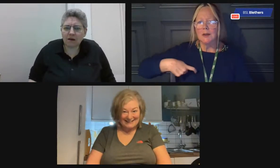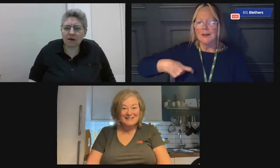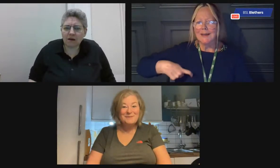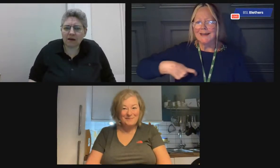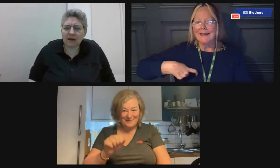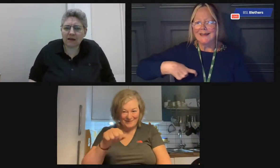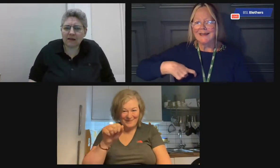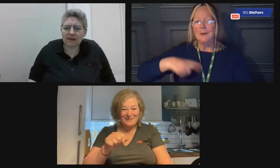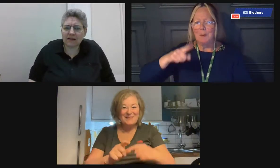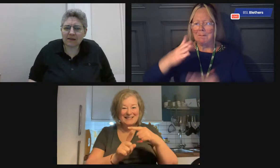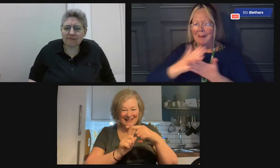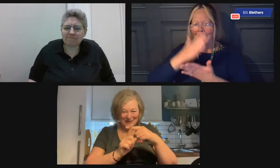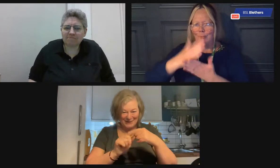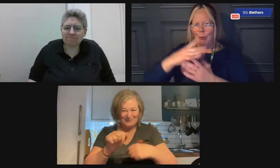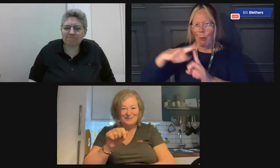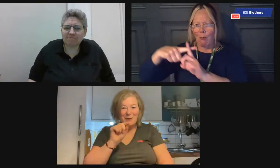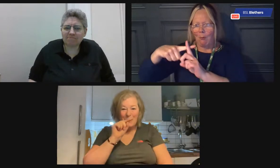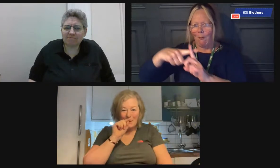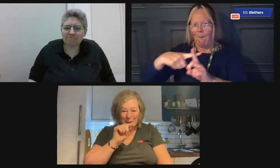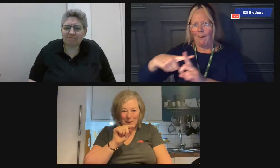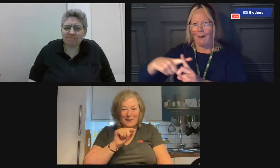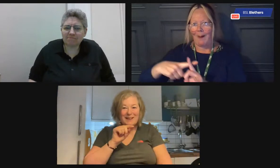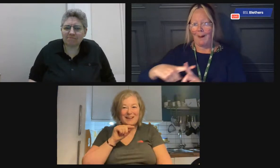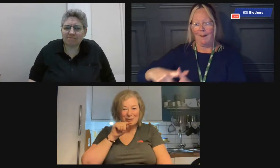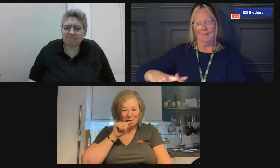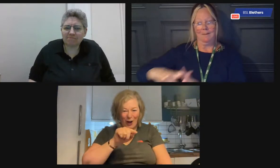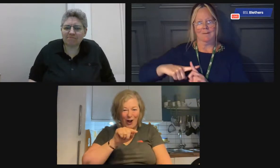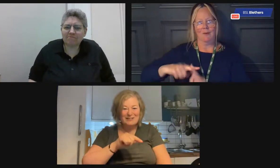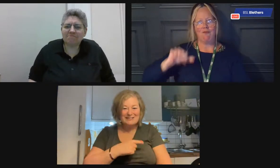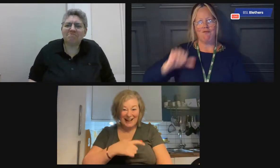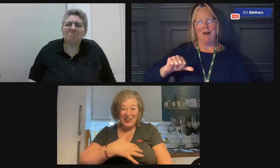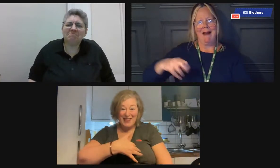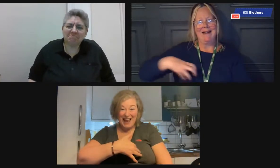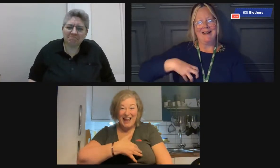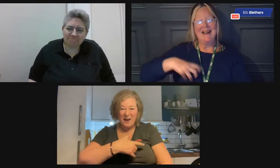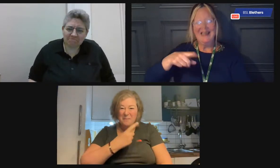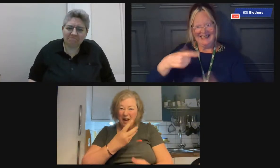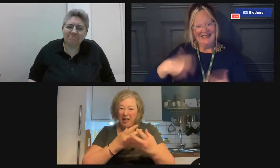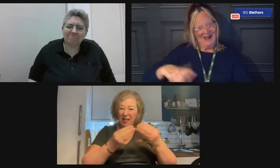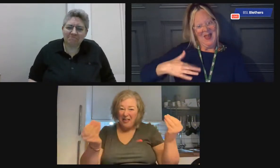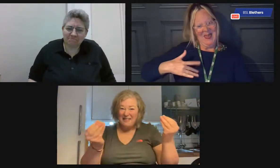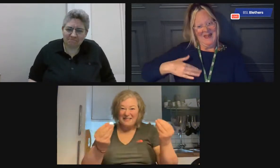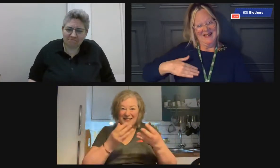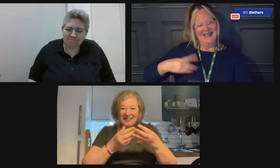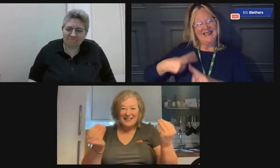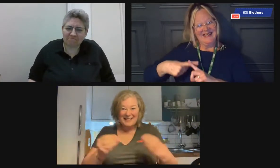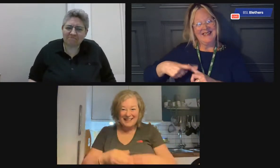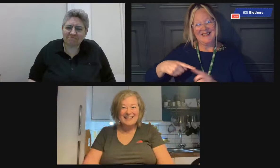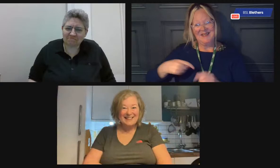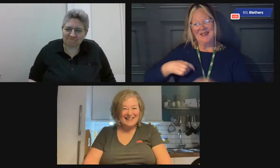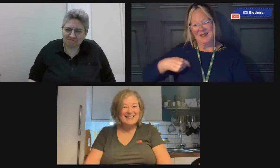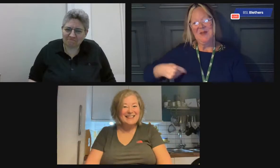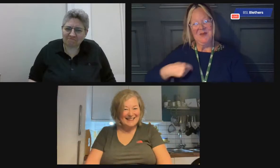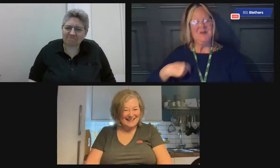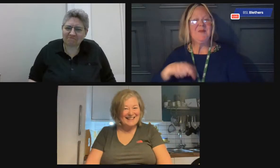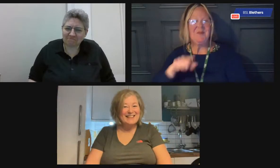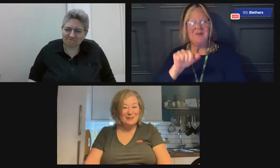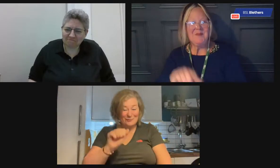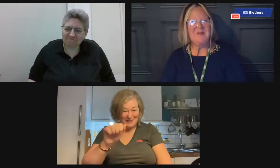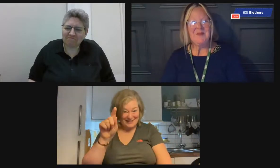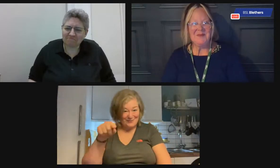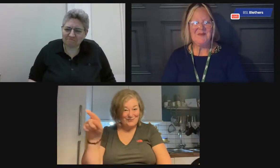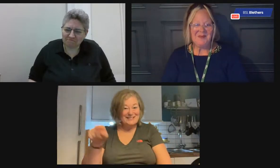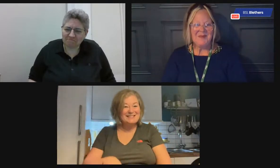Yeah, it's kind of like some people say it's a bit like a tattoo, the radiotherapy. It That's looks like right, you've they got do. a They put tattoo. a tattoo dot